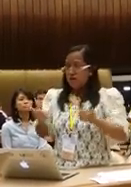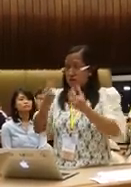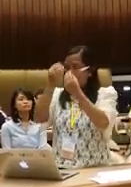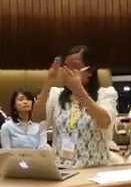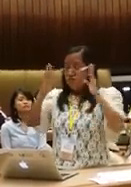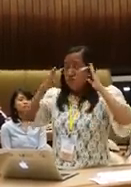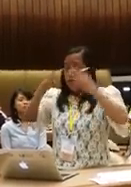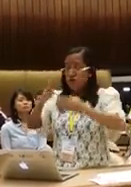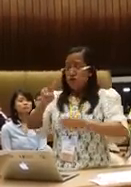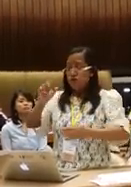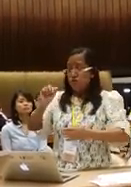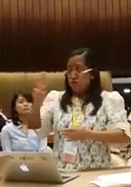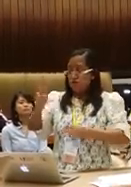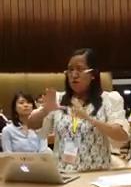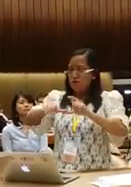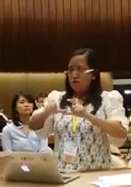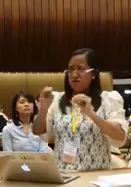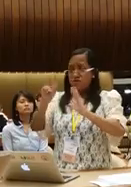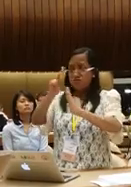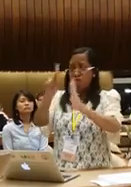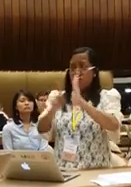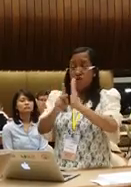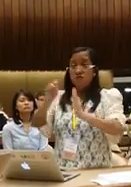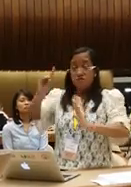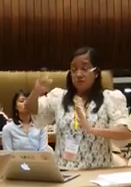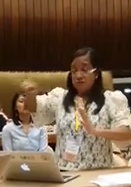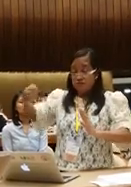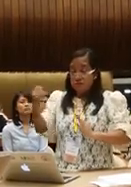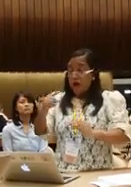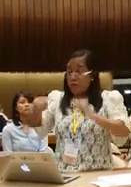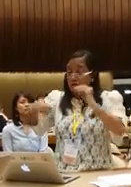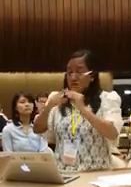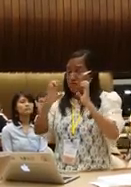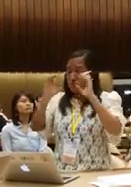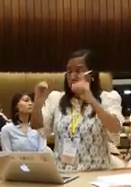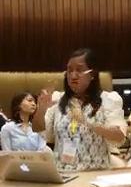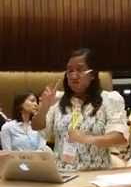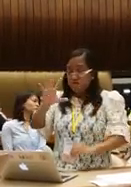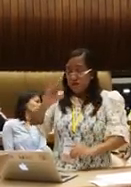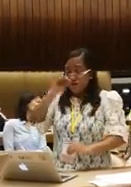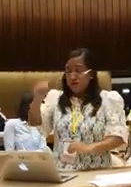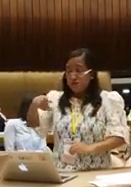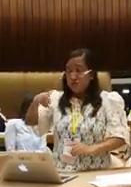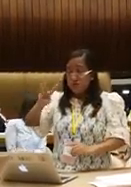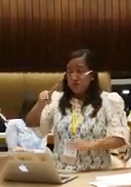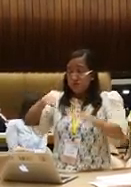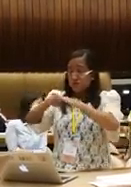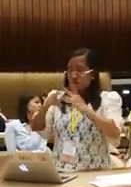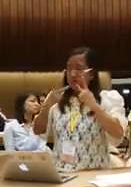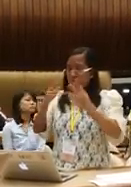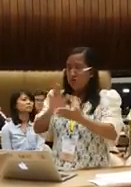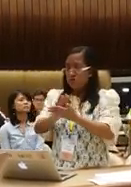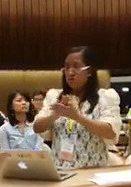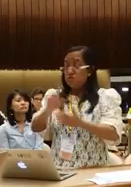data exists concerning violence against women and girls with disabilities, and there is no policy pertaining to us in the Department of Justice.